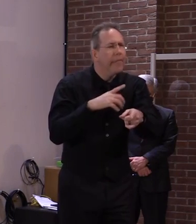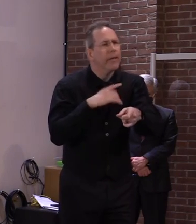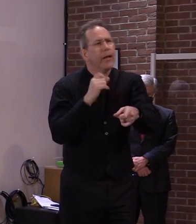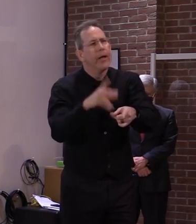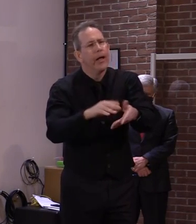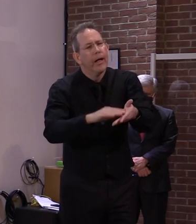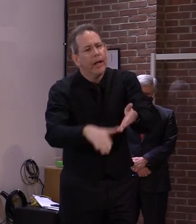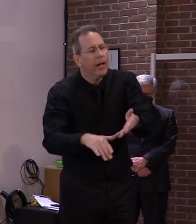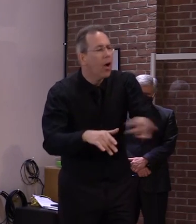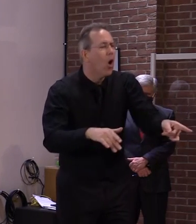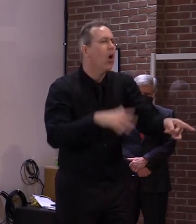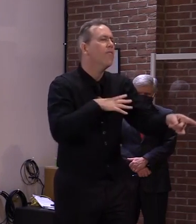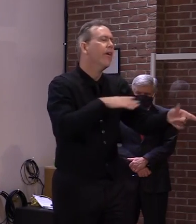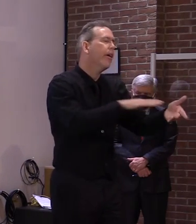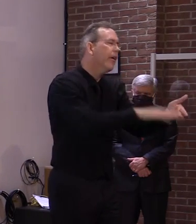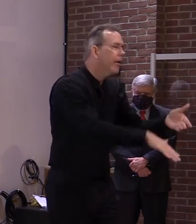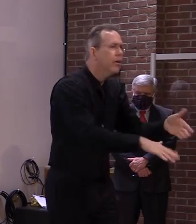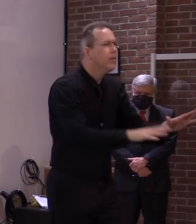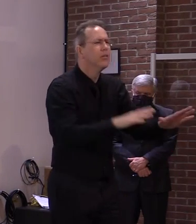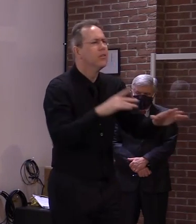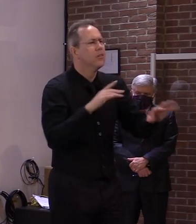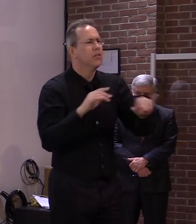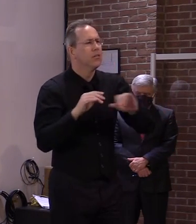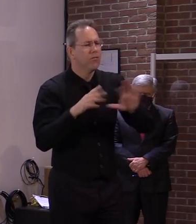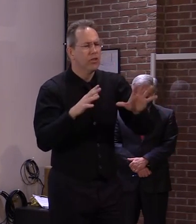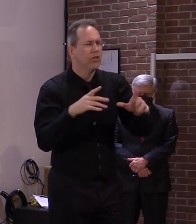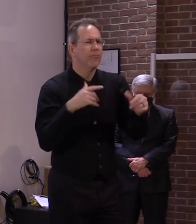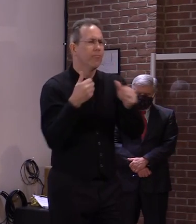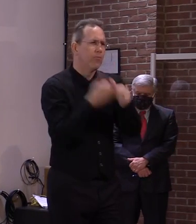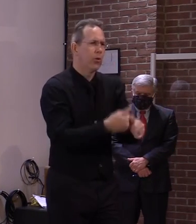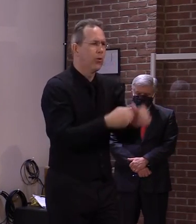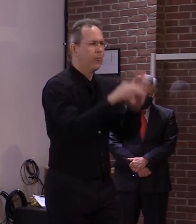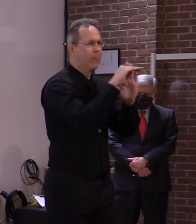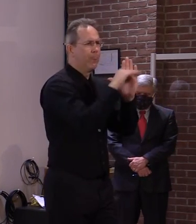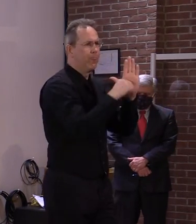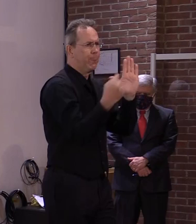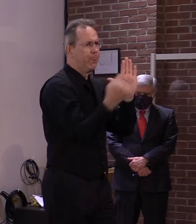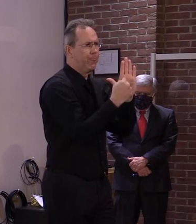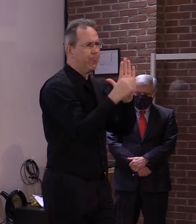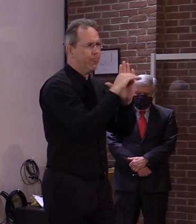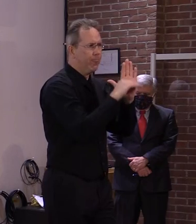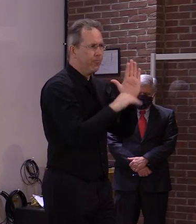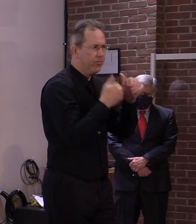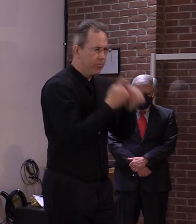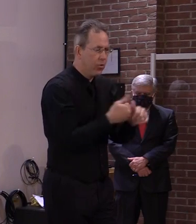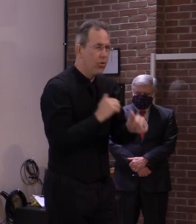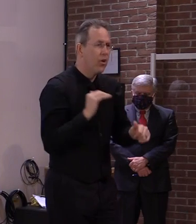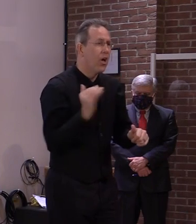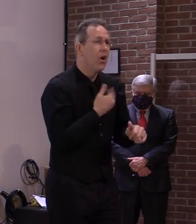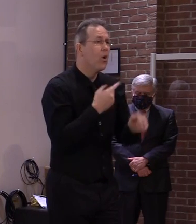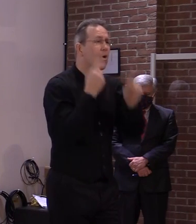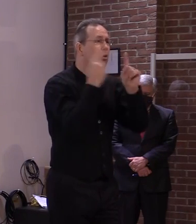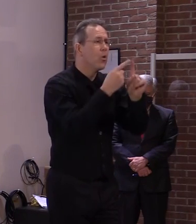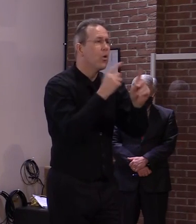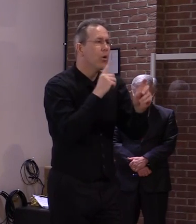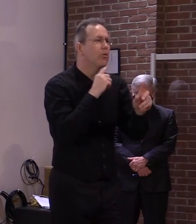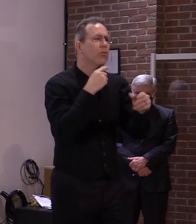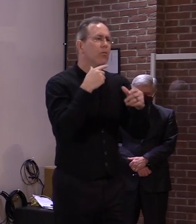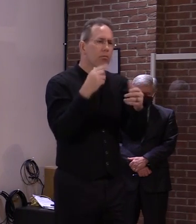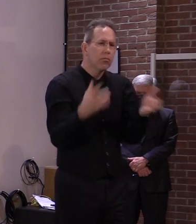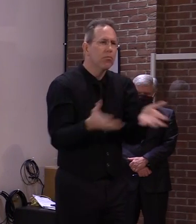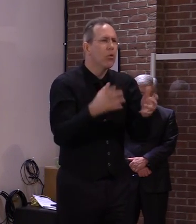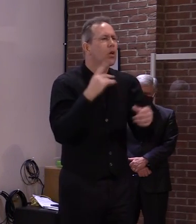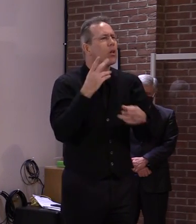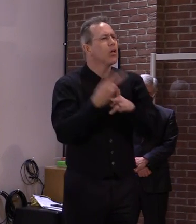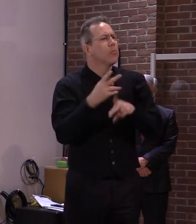understand, that follow the science, and that are designed to preserve the healthcare system's ability to operate and to save lives, and that's what we're going to stick